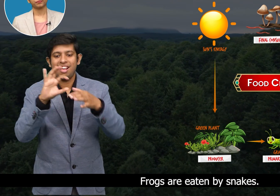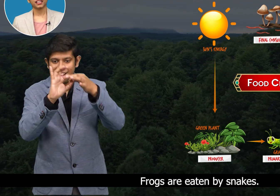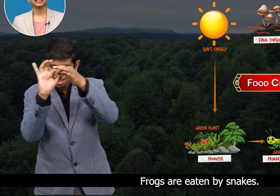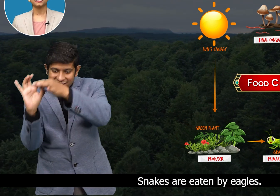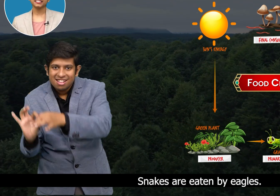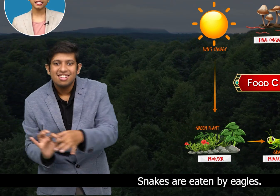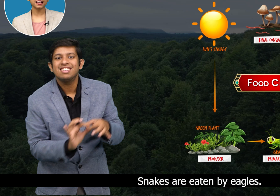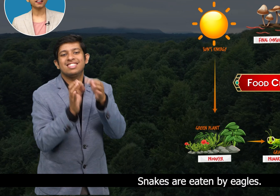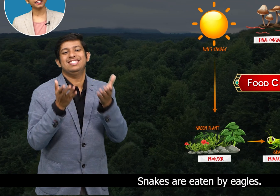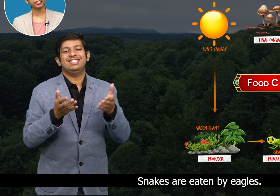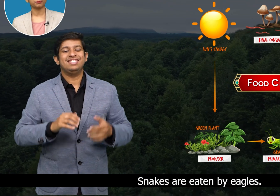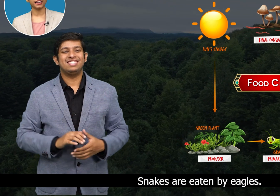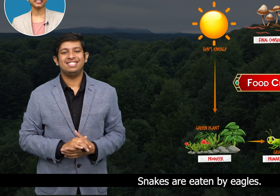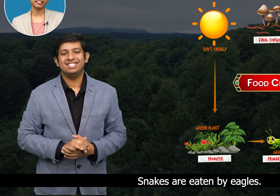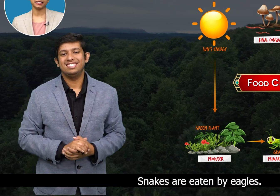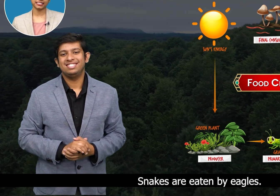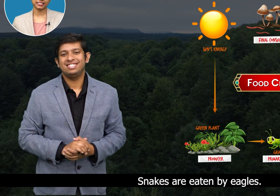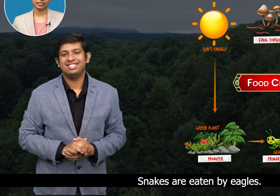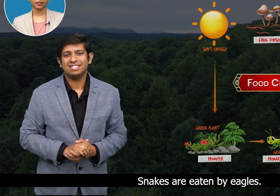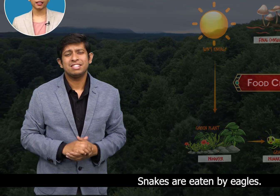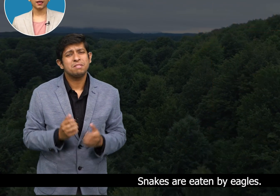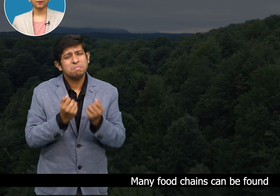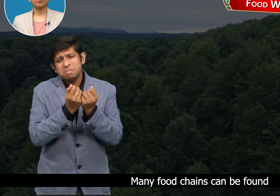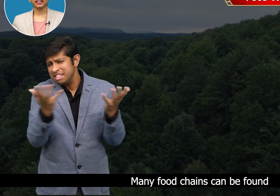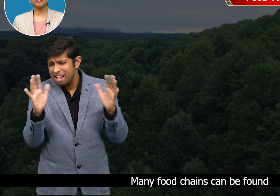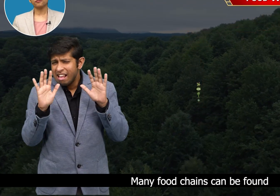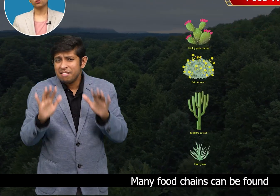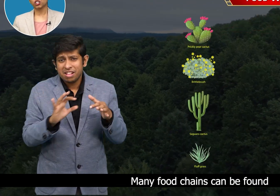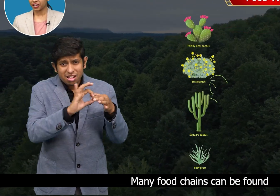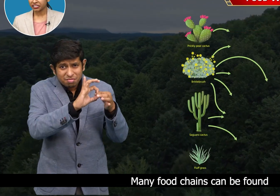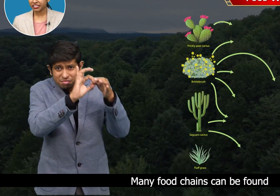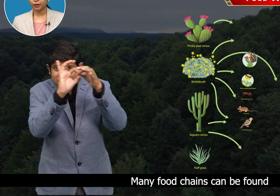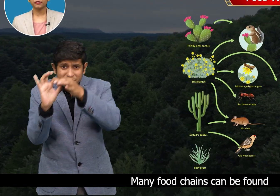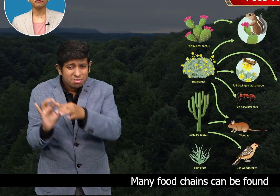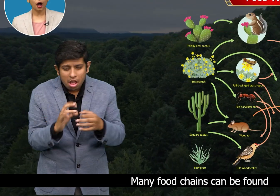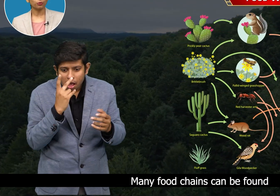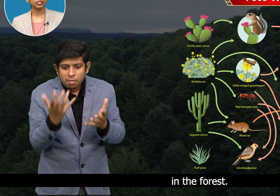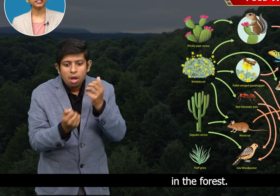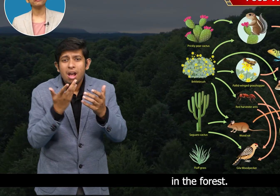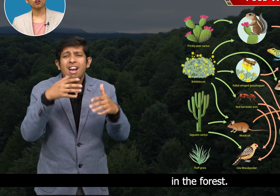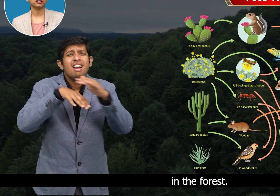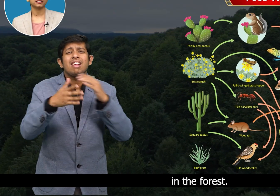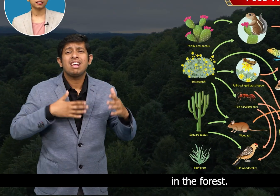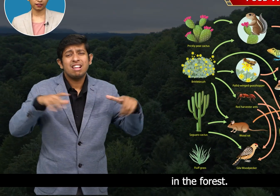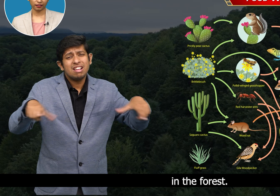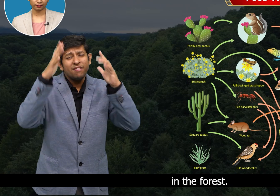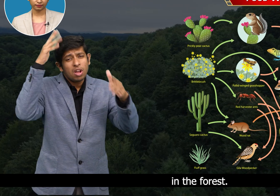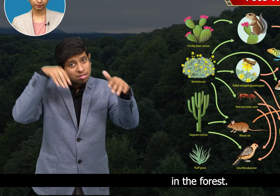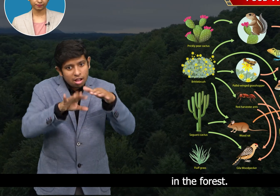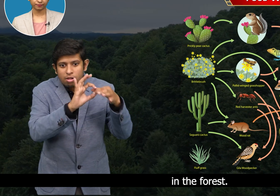snakes. Snakes are eaten by eagles. Many food chains can be found in the